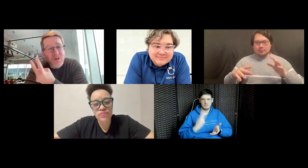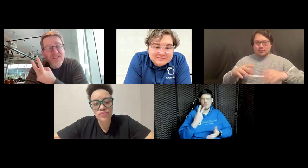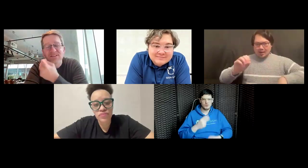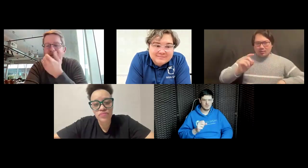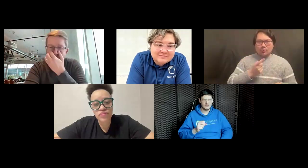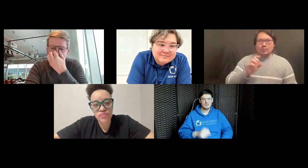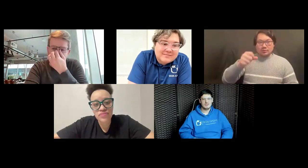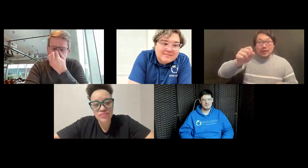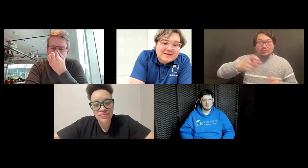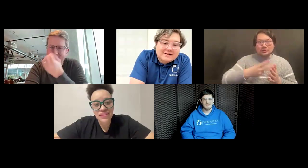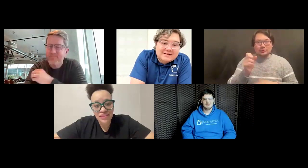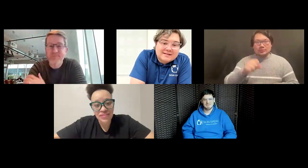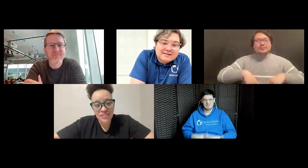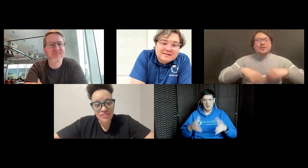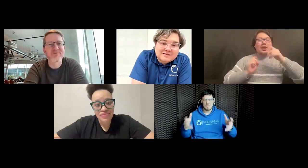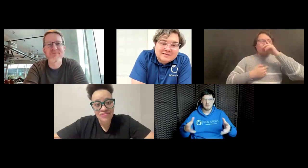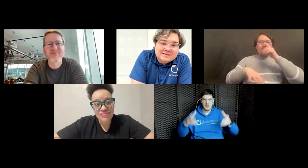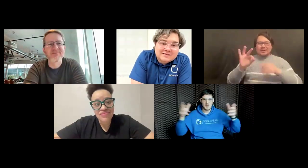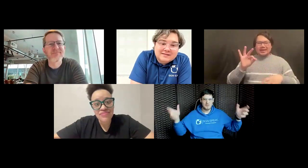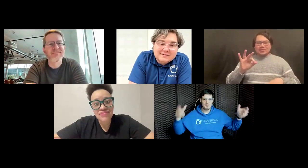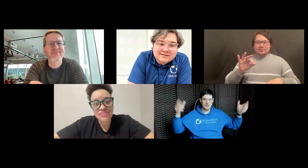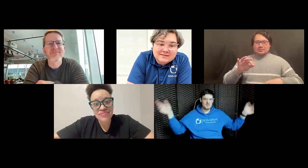size. Yeah, Brian is saying it. Oh, wow. Yeah.